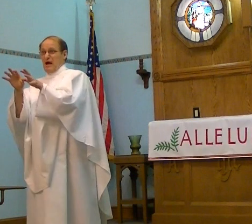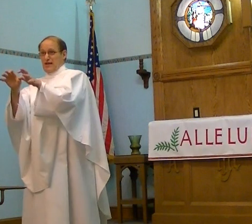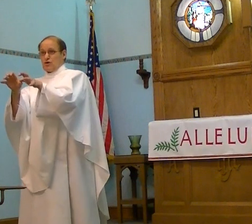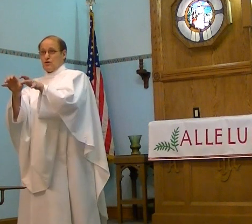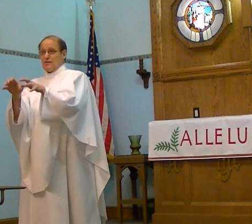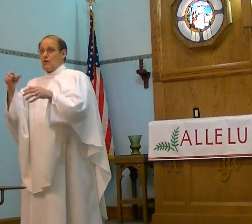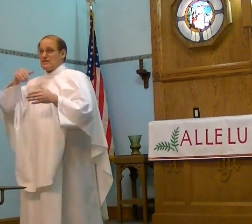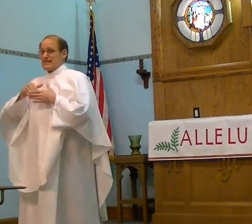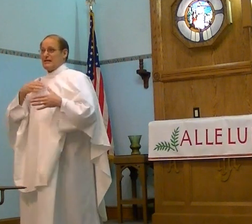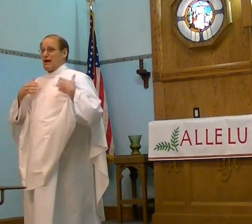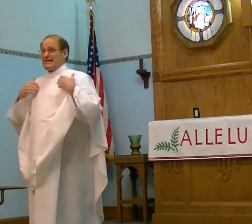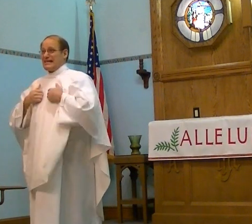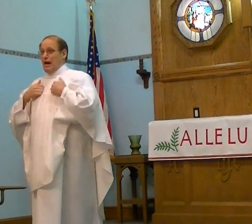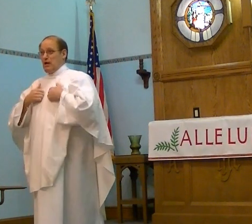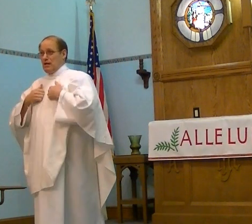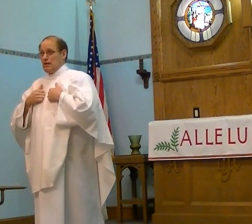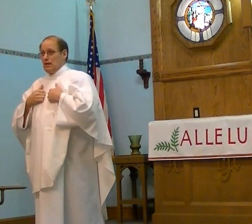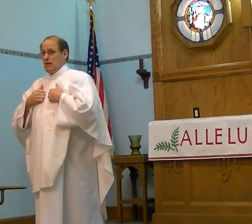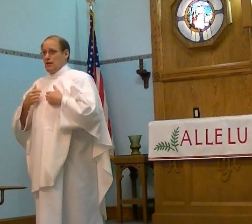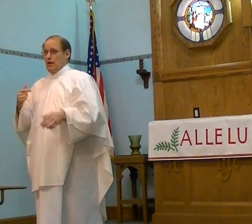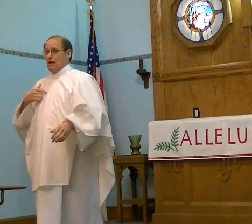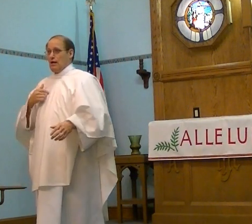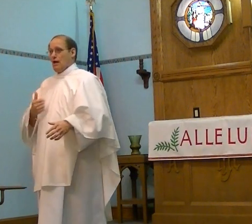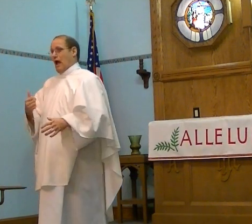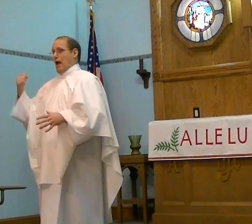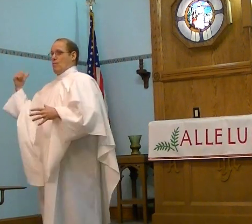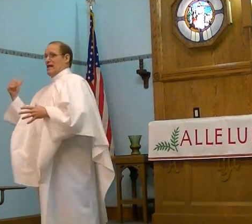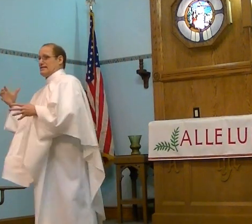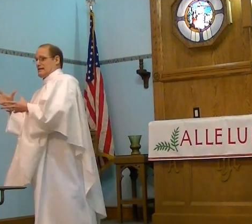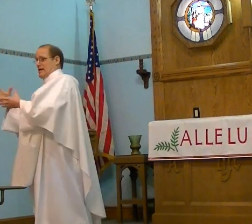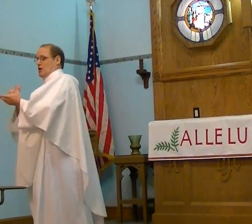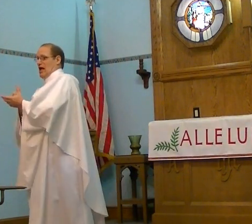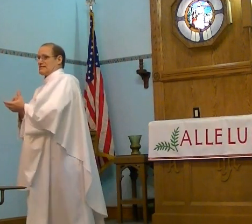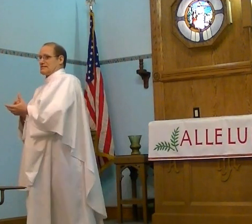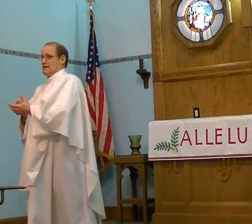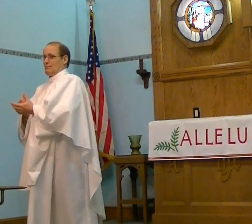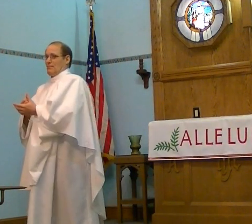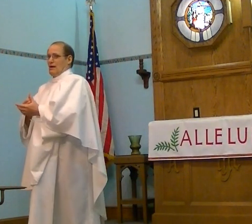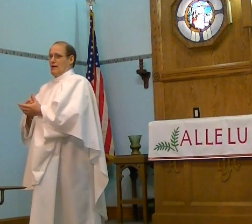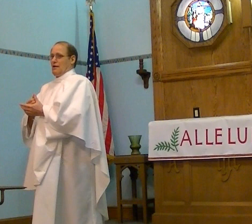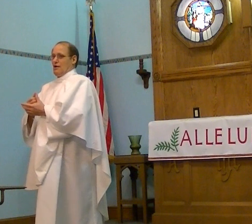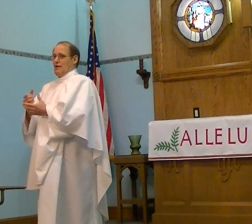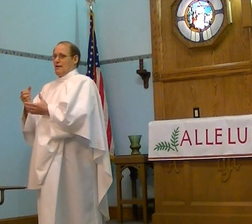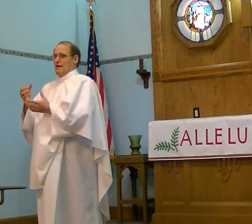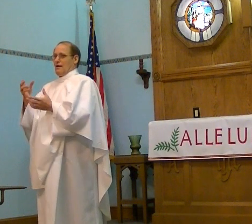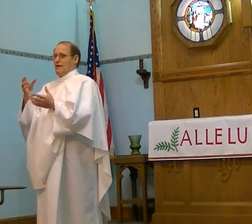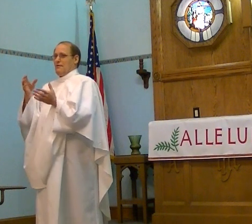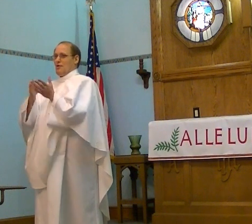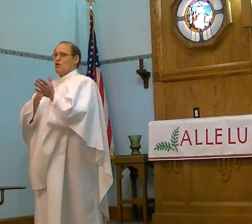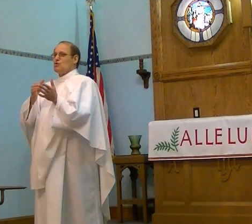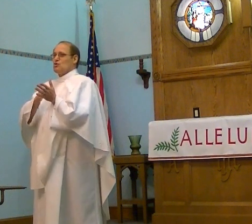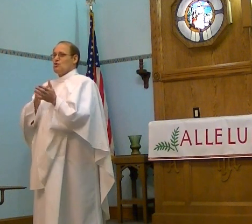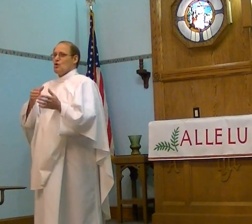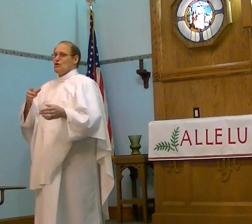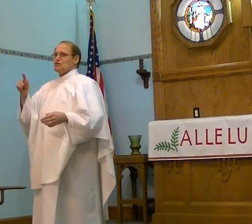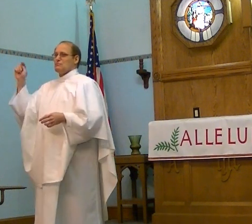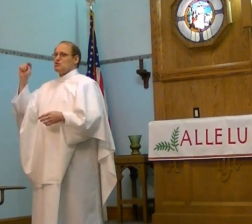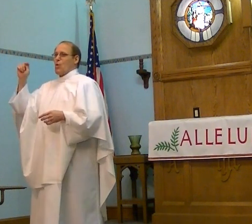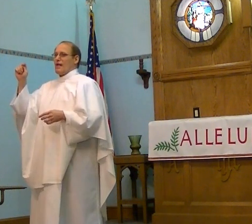spider that was in my tub. I went and I got some toilet